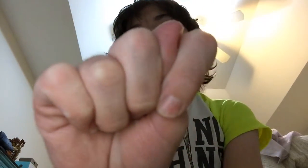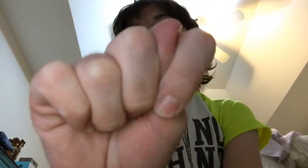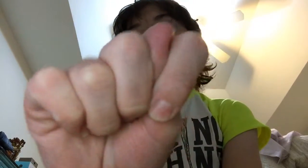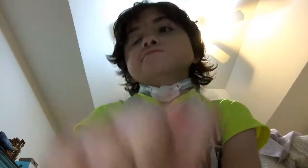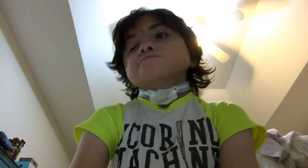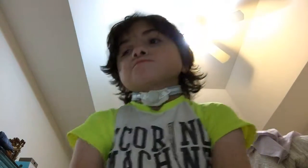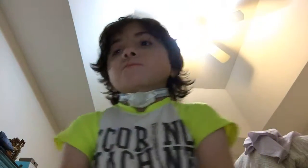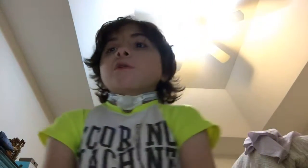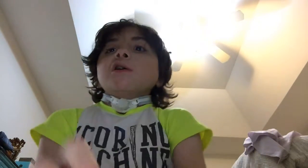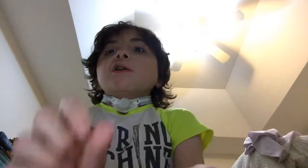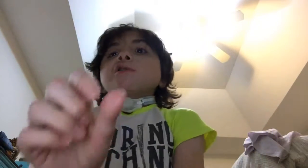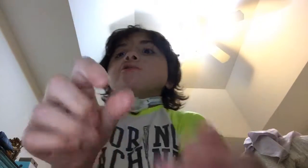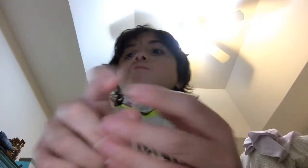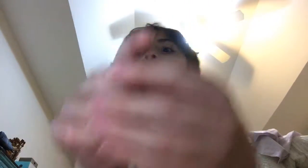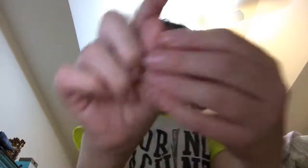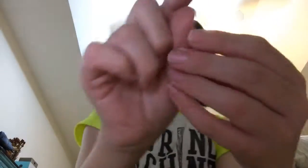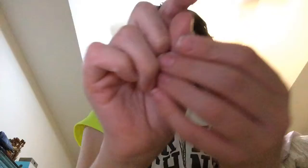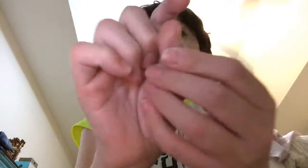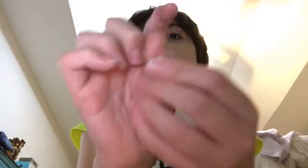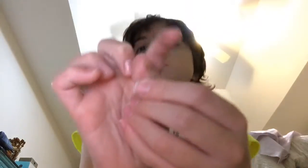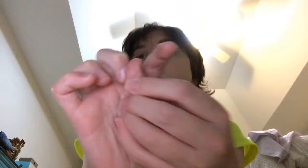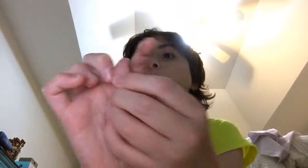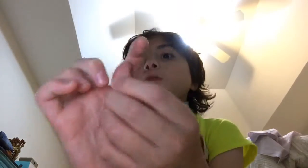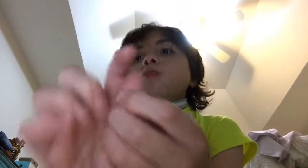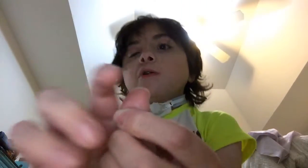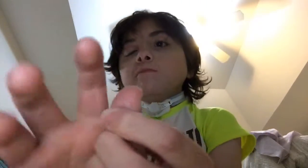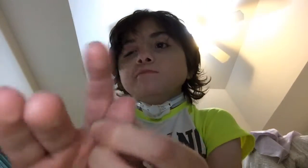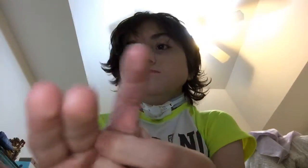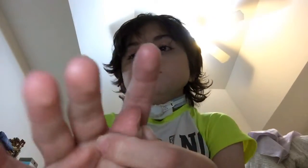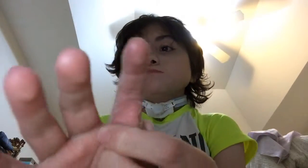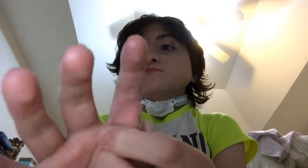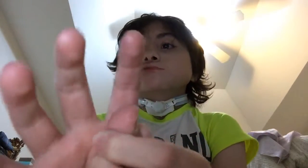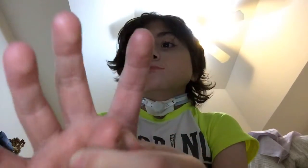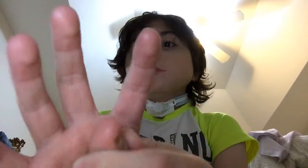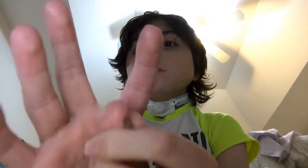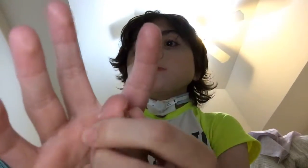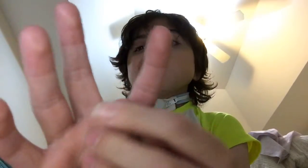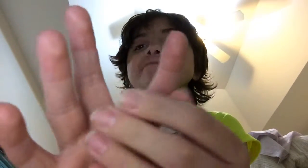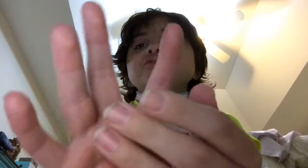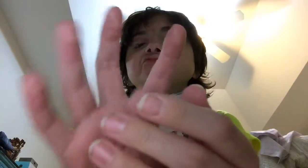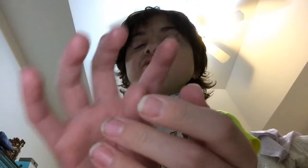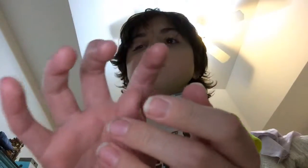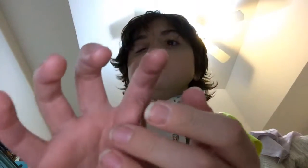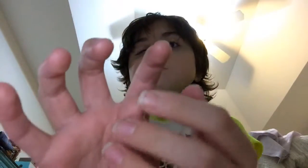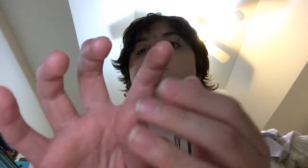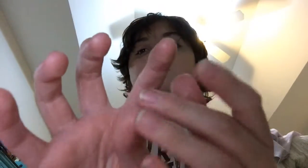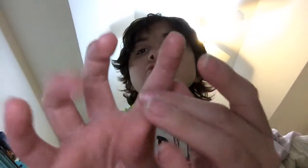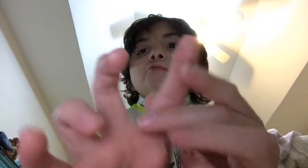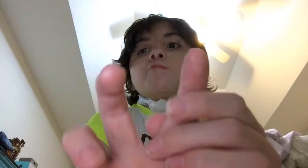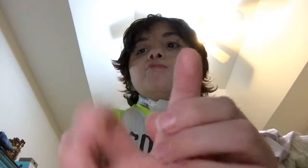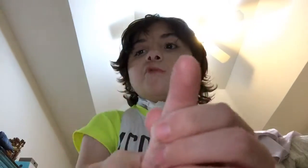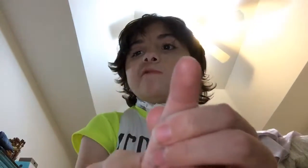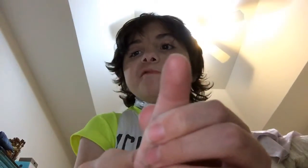So, you wanna play your thumb in between your pointer